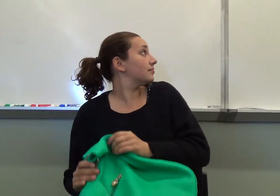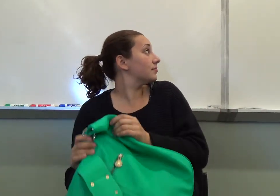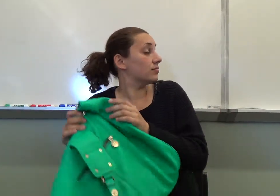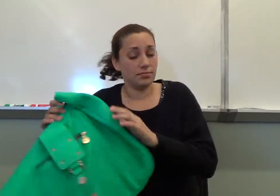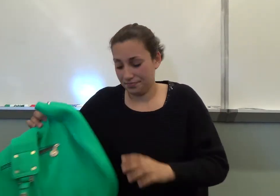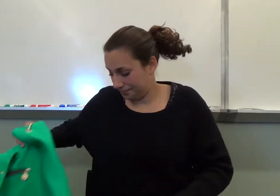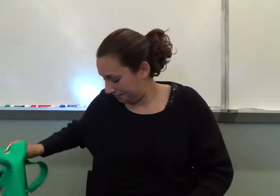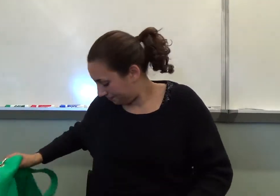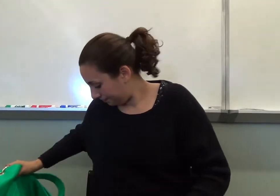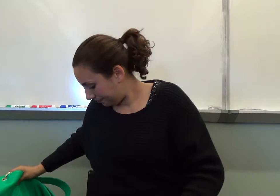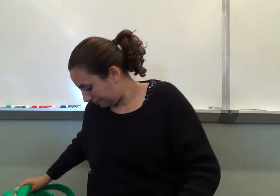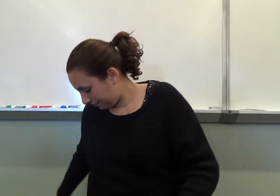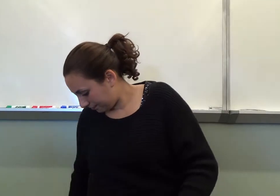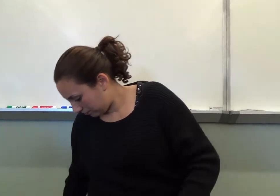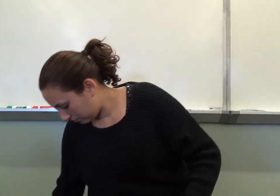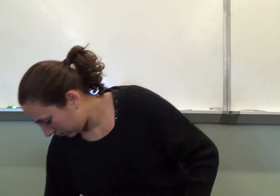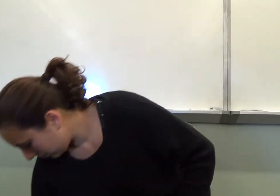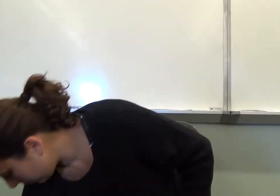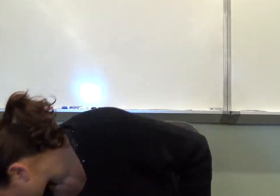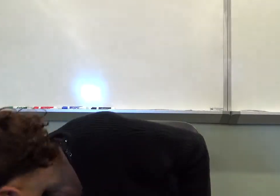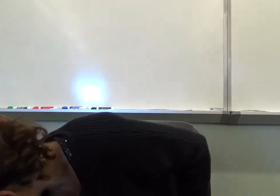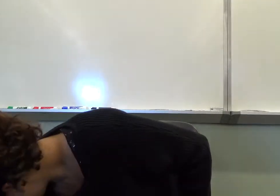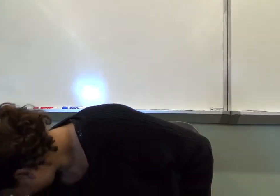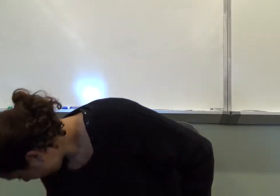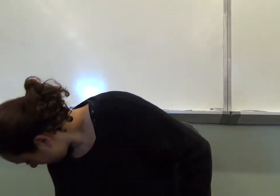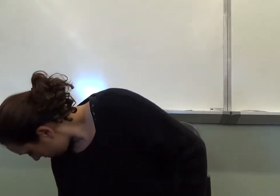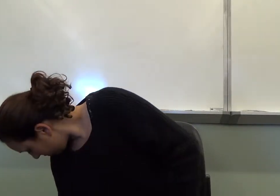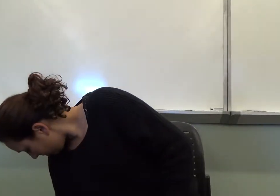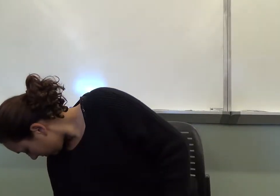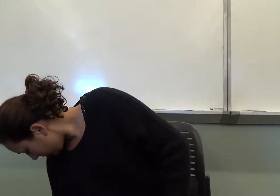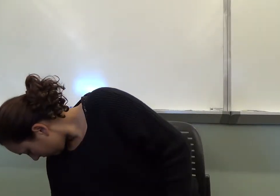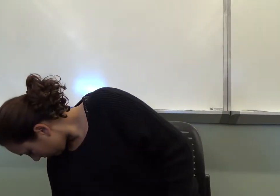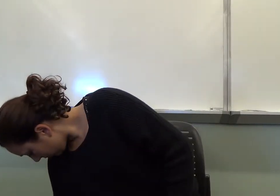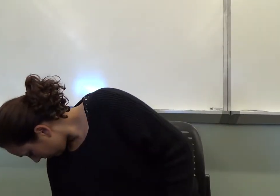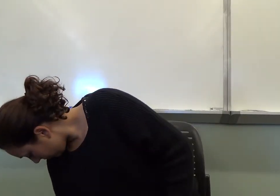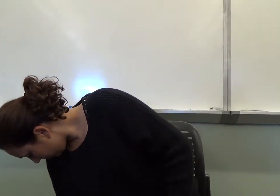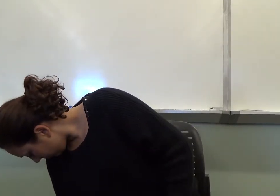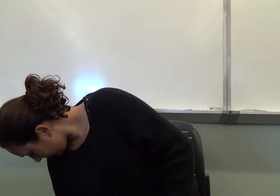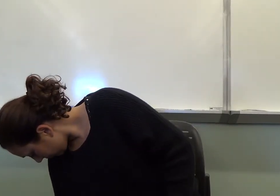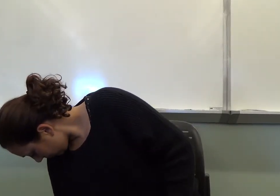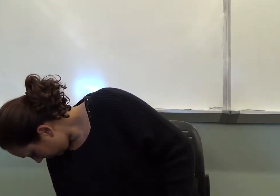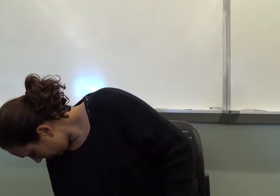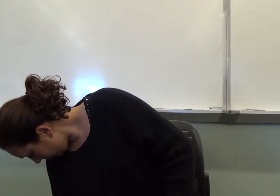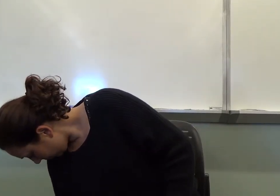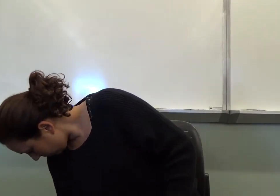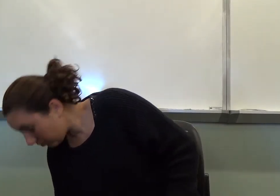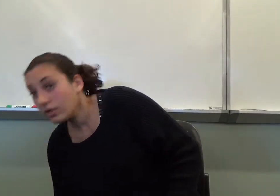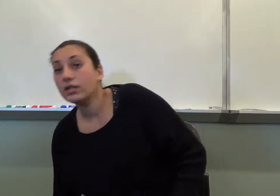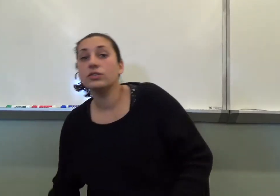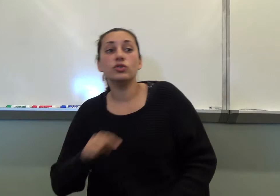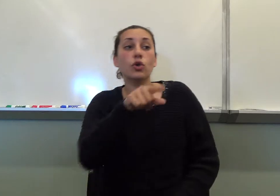that you add to that one to get 90. Another way of saying that is do a subtraction problem. So take